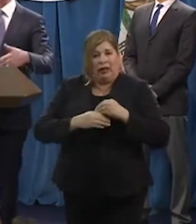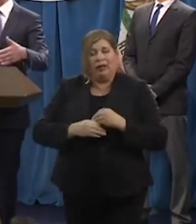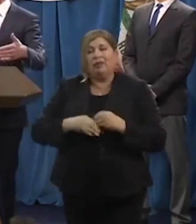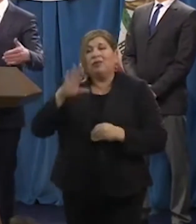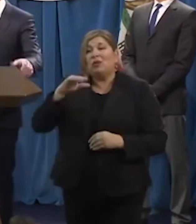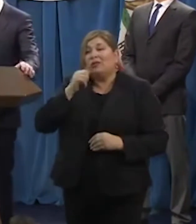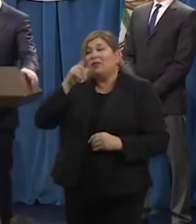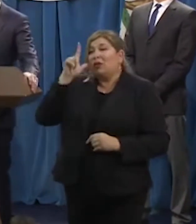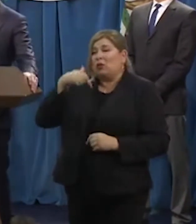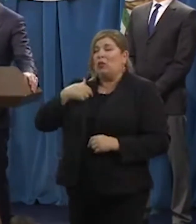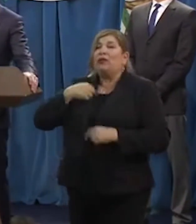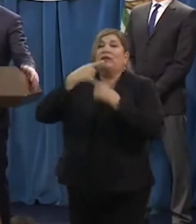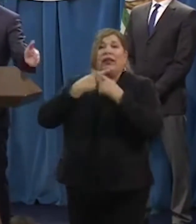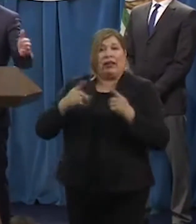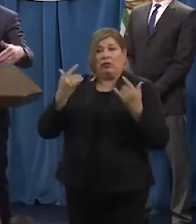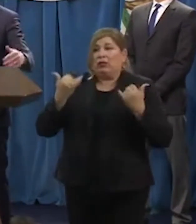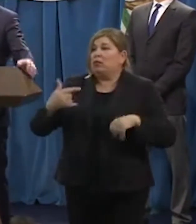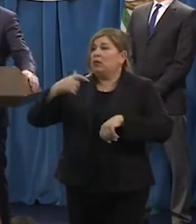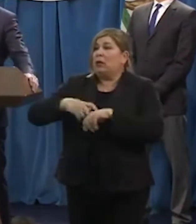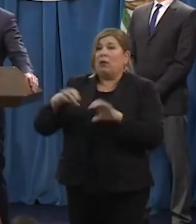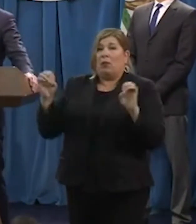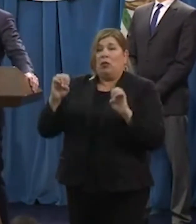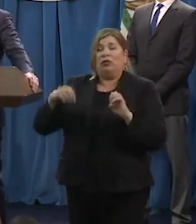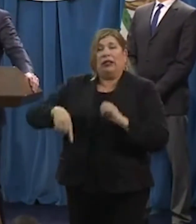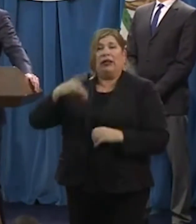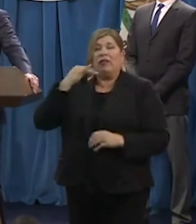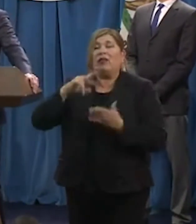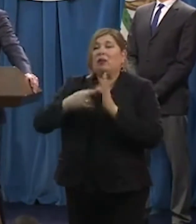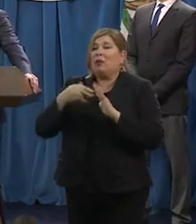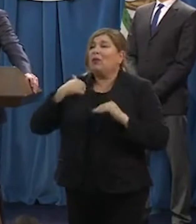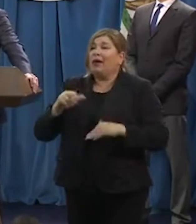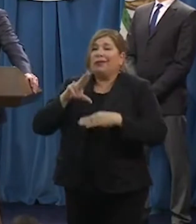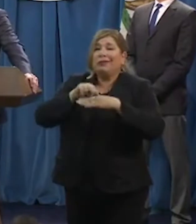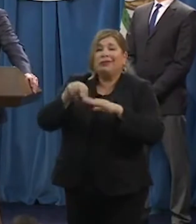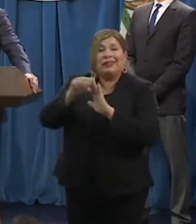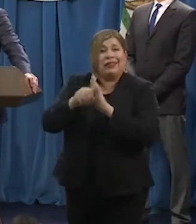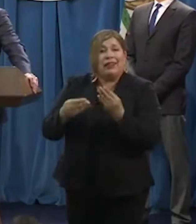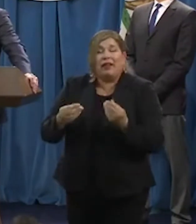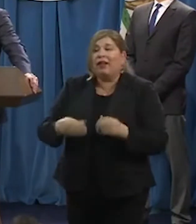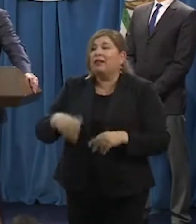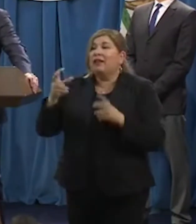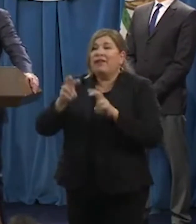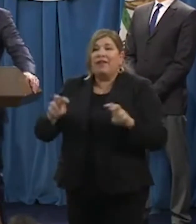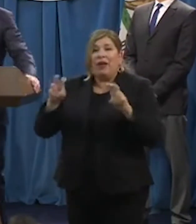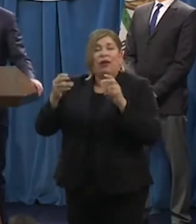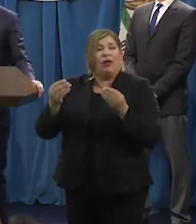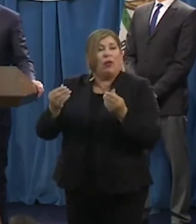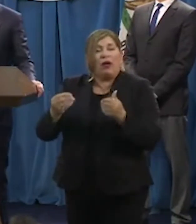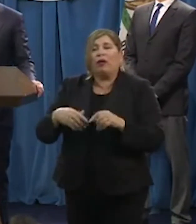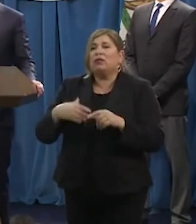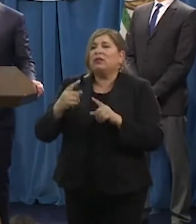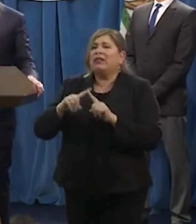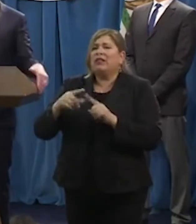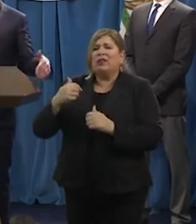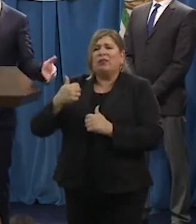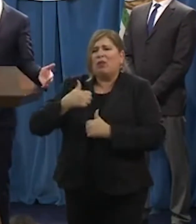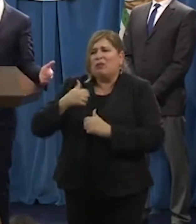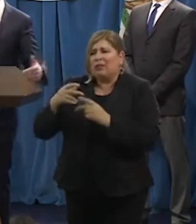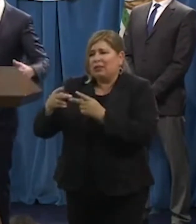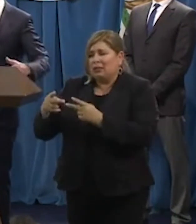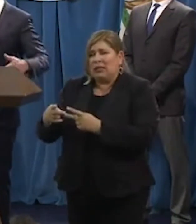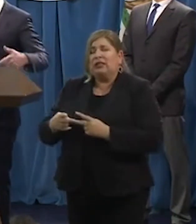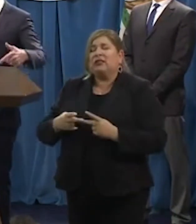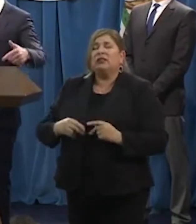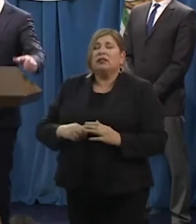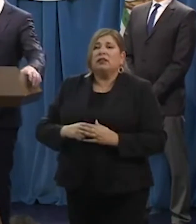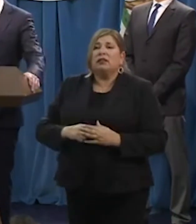emergency that affords us the opportunity to do that on state lands, fairgrounds, armories, and the like. I'll talk to you in a moment about our executive